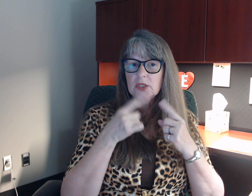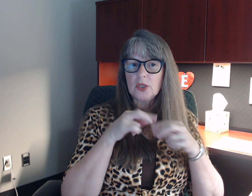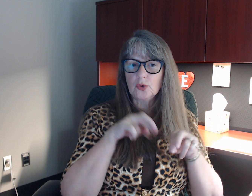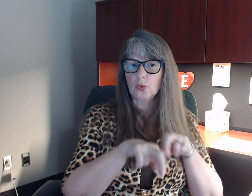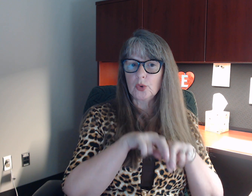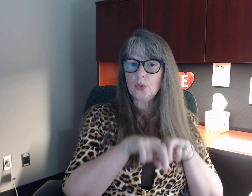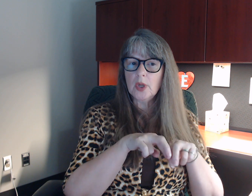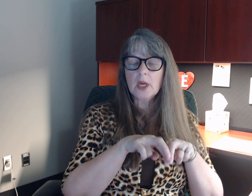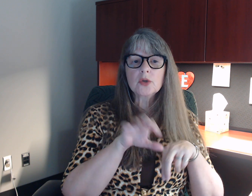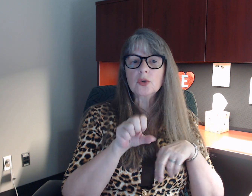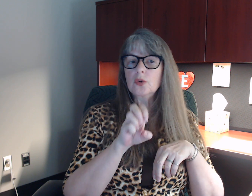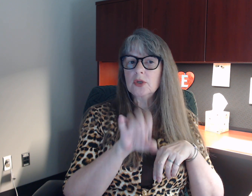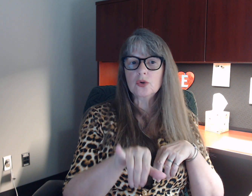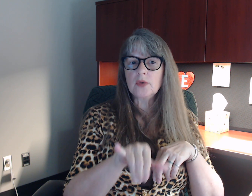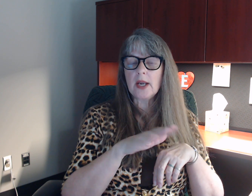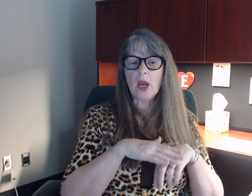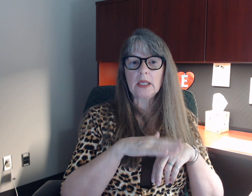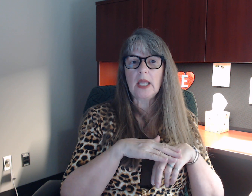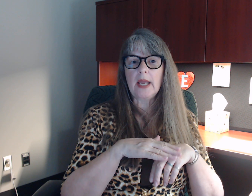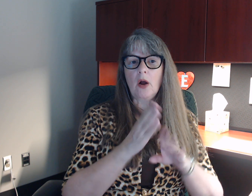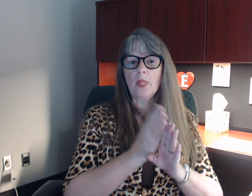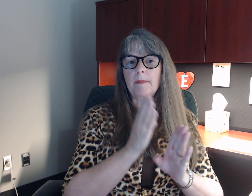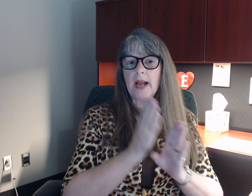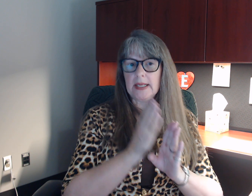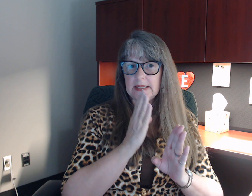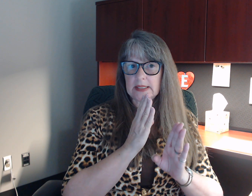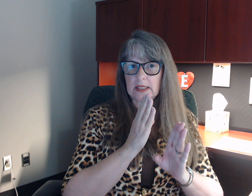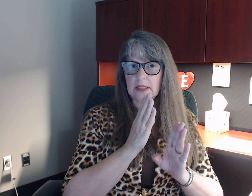considered rude. So you didn't do that like on the bus,